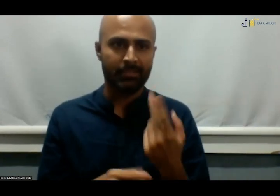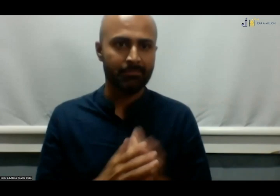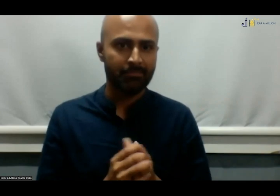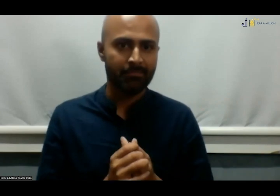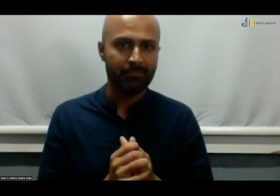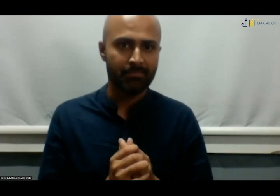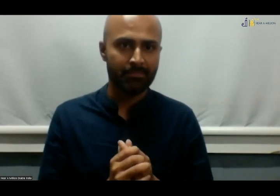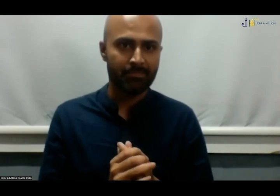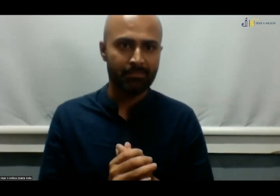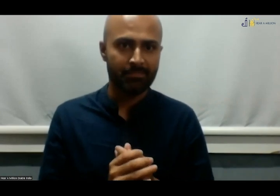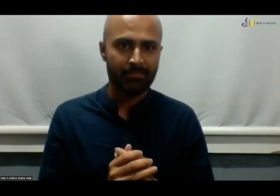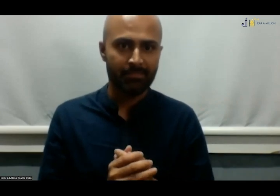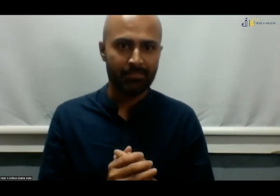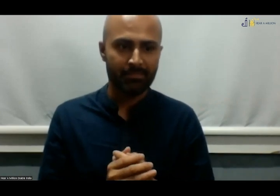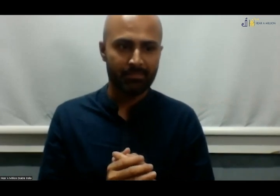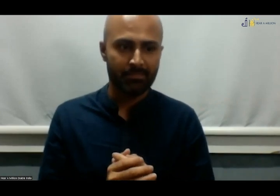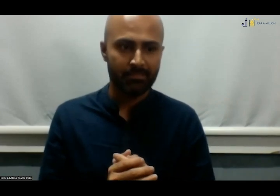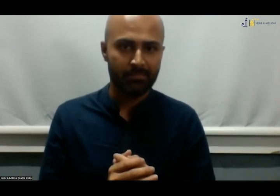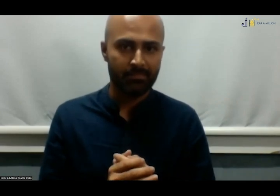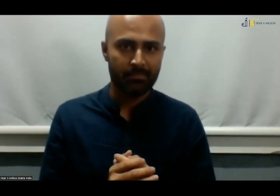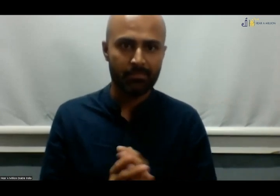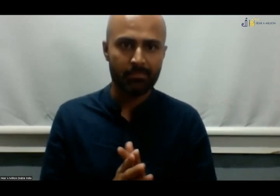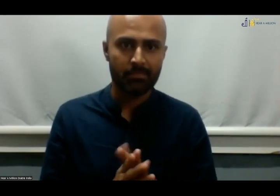from Signable,